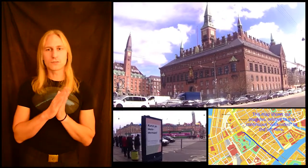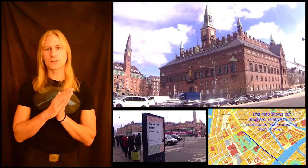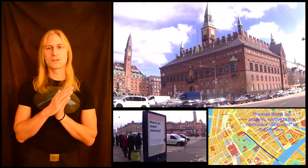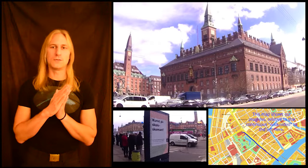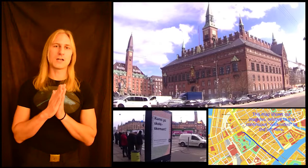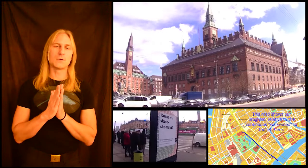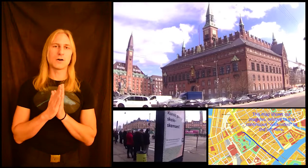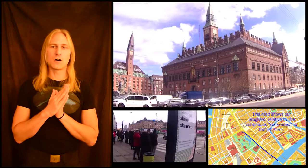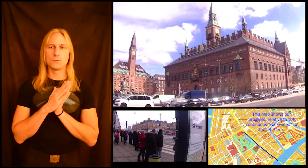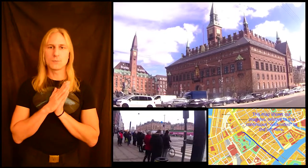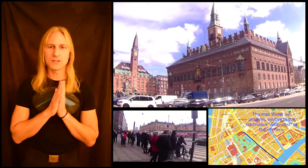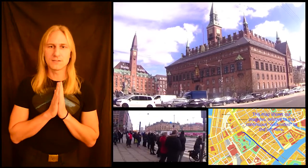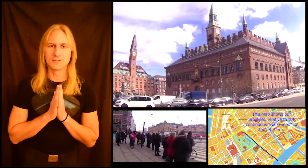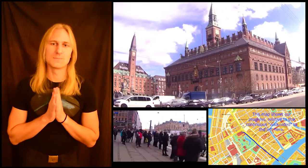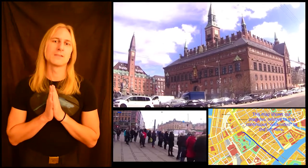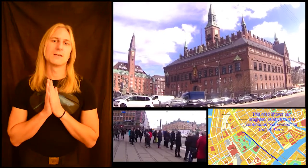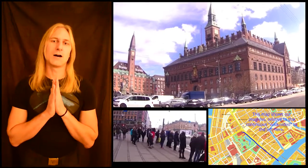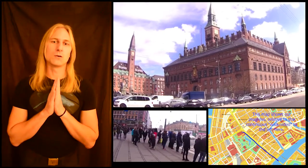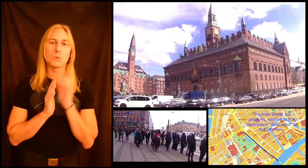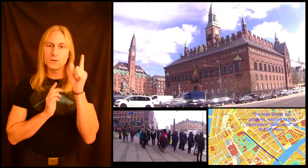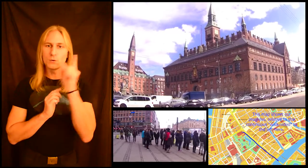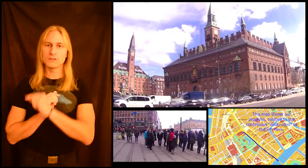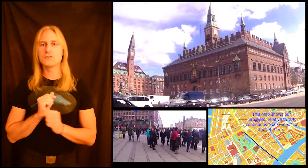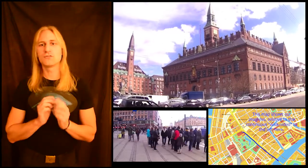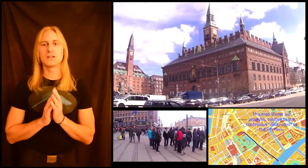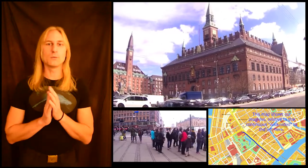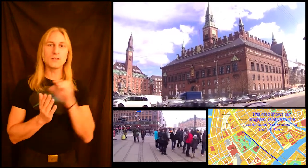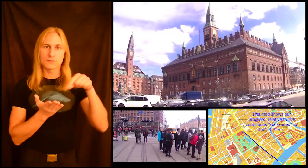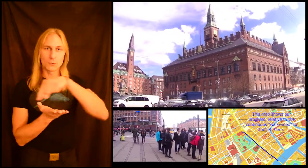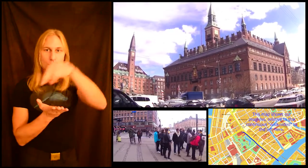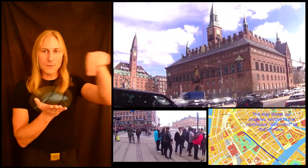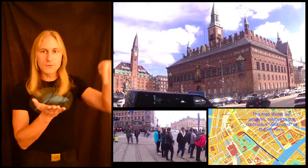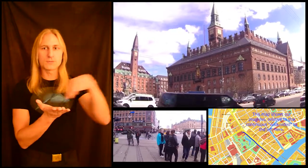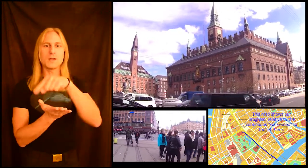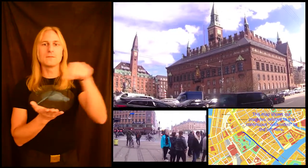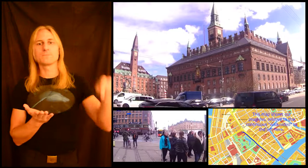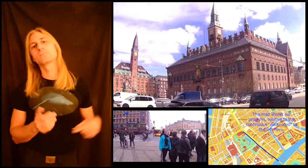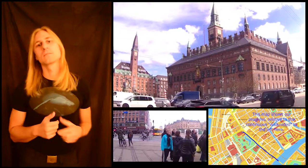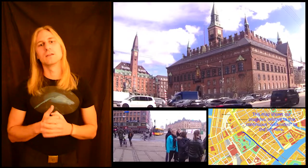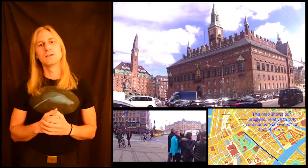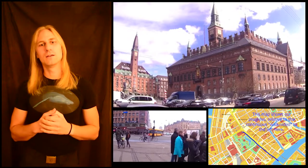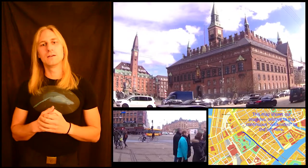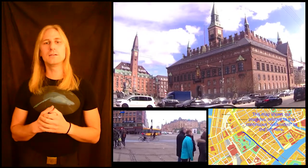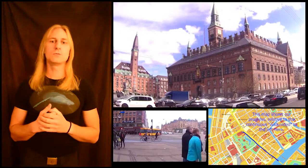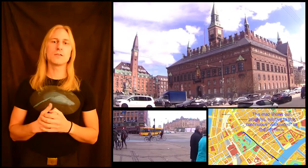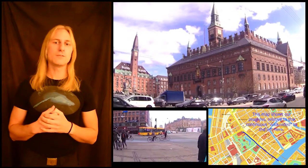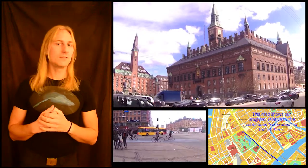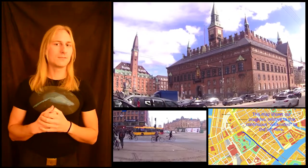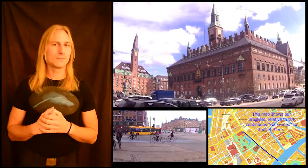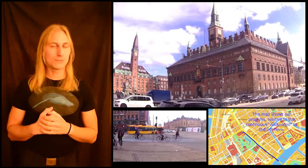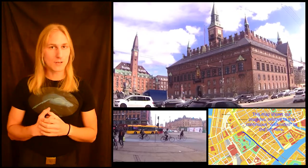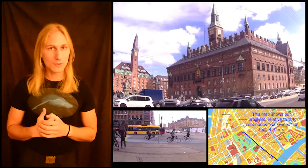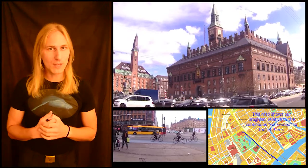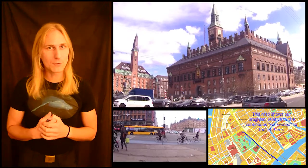various districts of the town are represented by one horse each in a race around the square. It is worth a